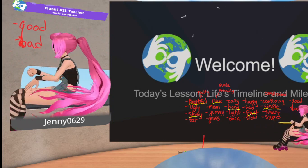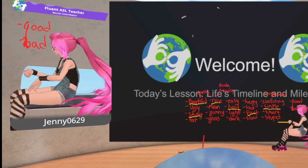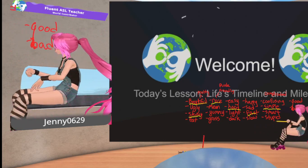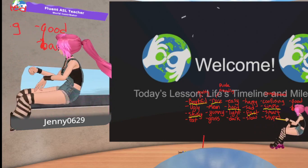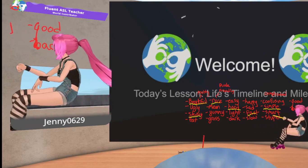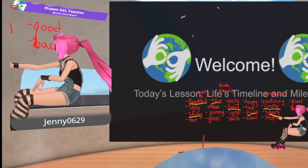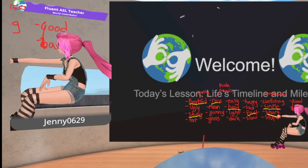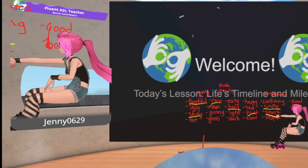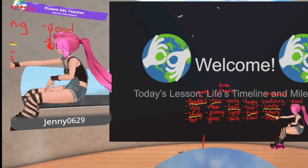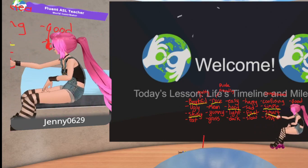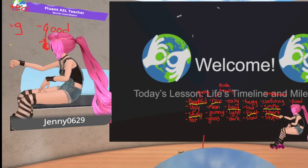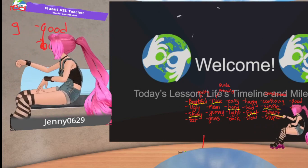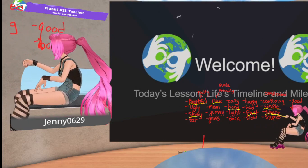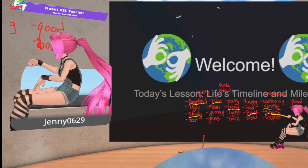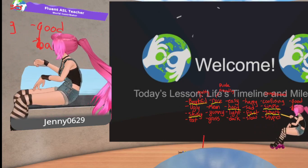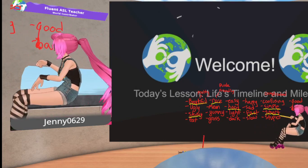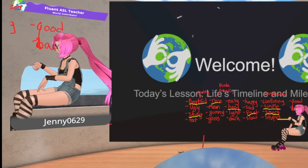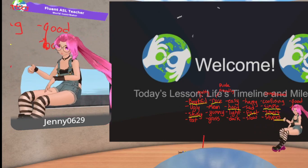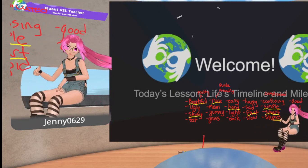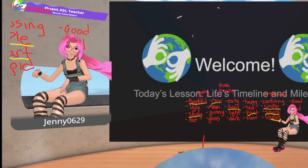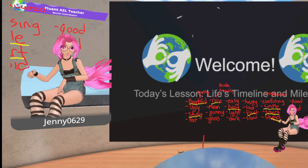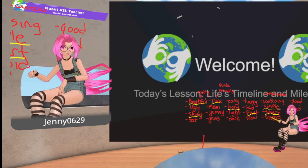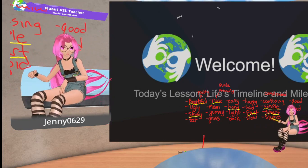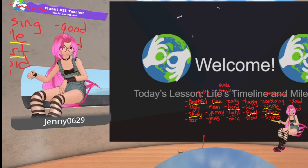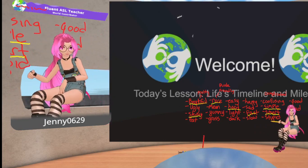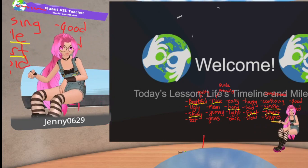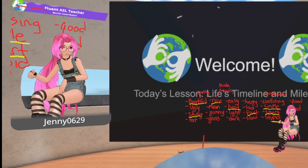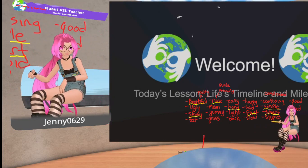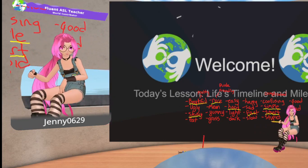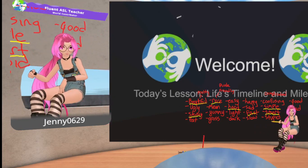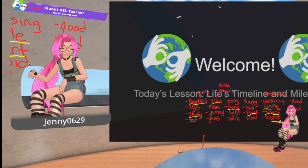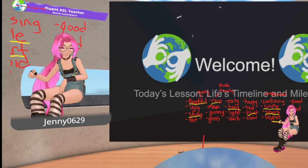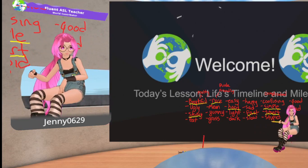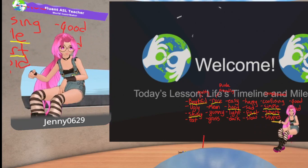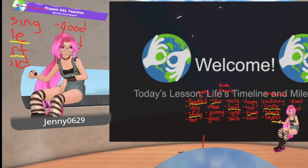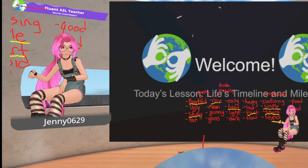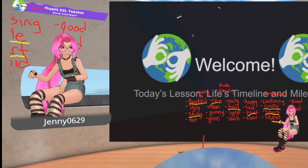And smart. Like all of you. You're all so smart.